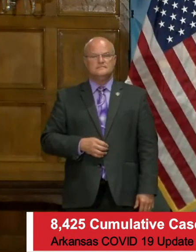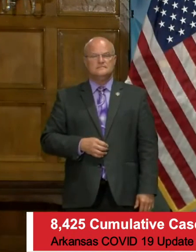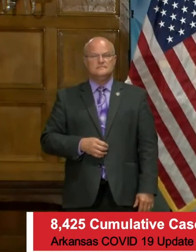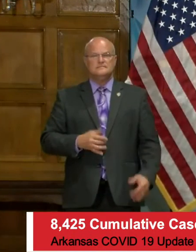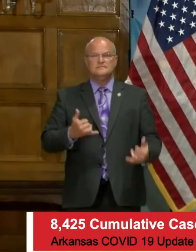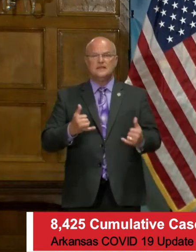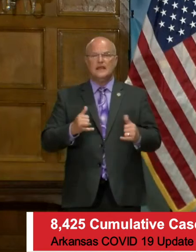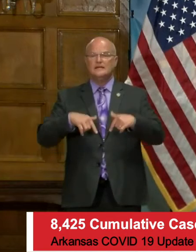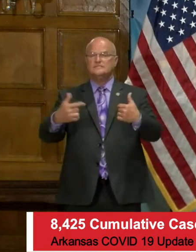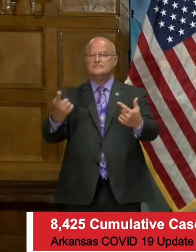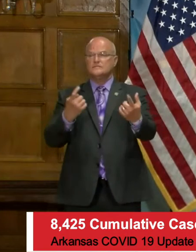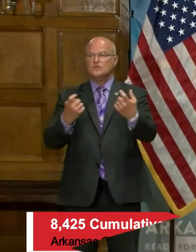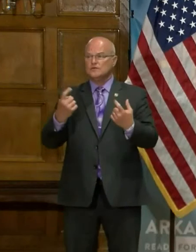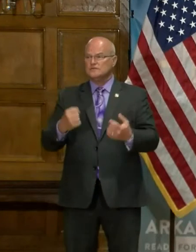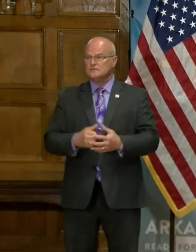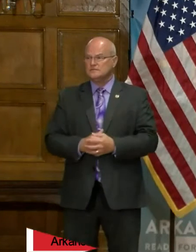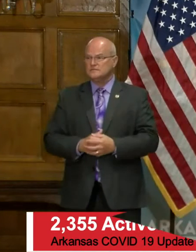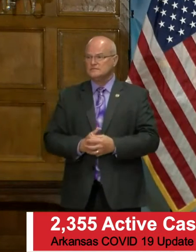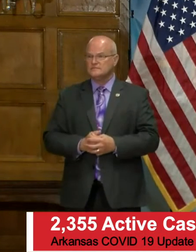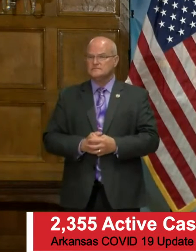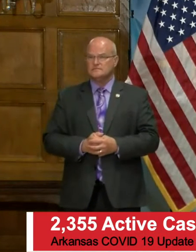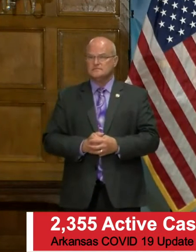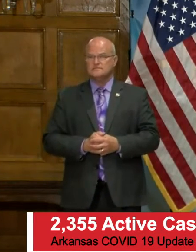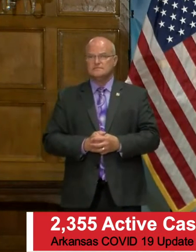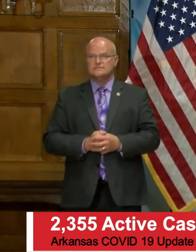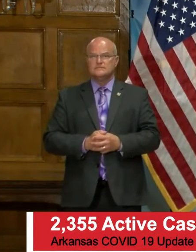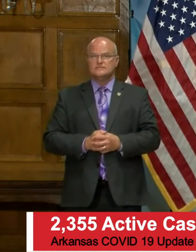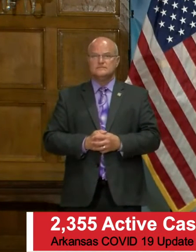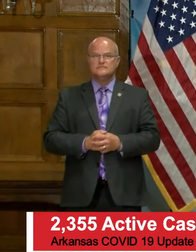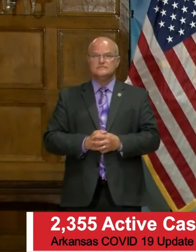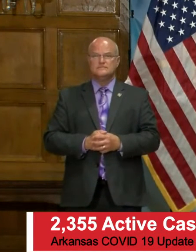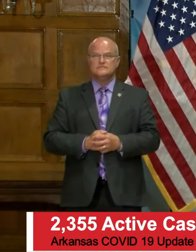And with that, we'll take any questions.